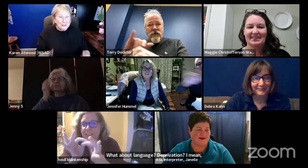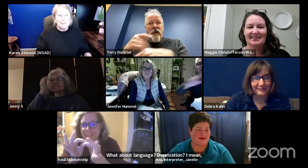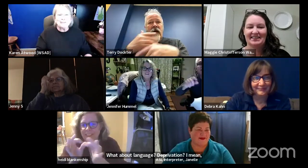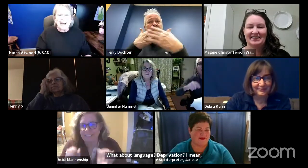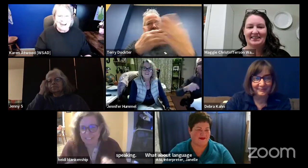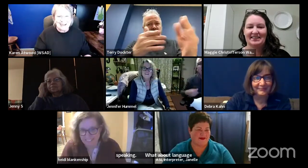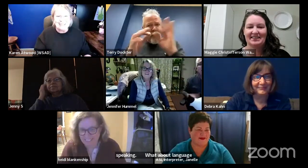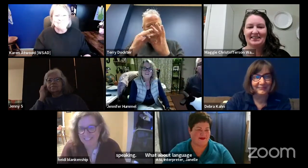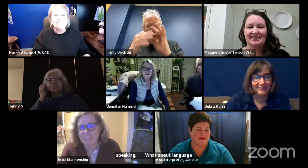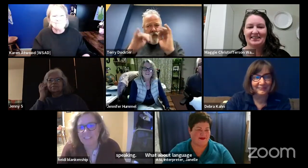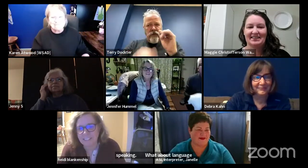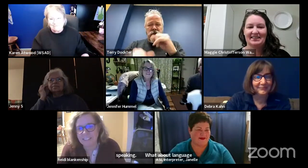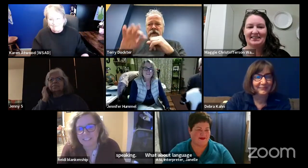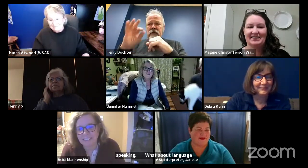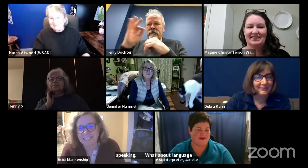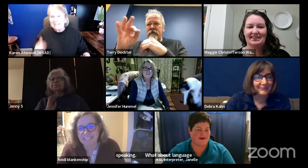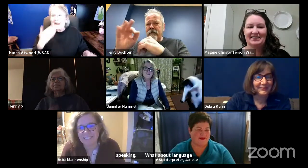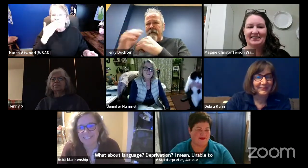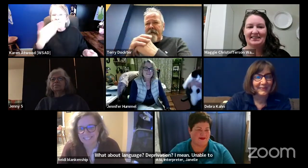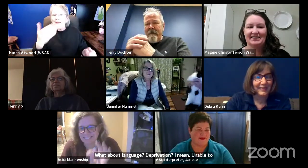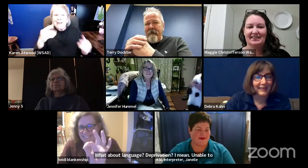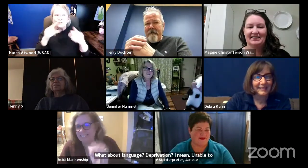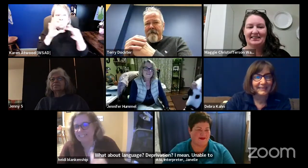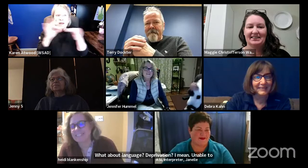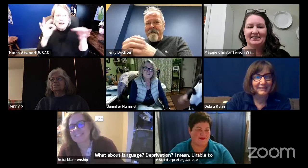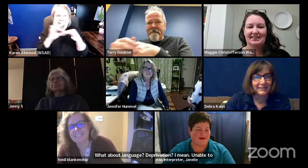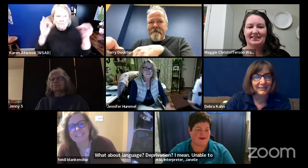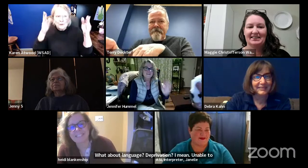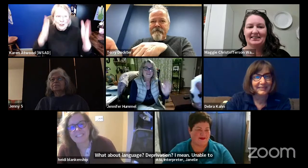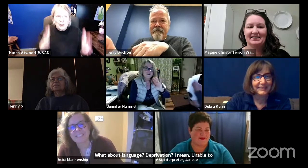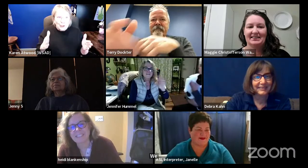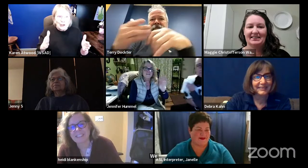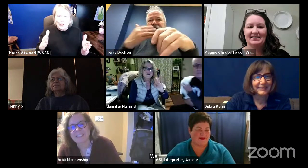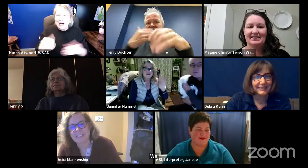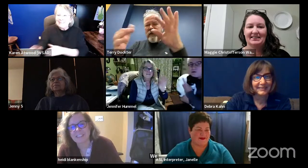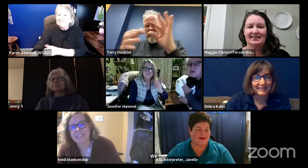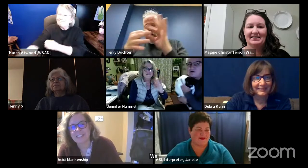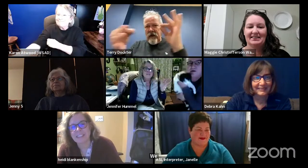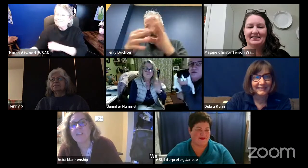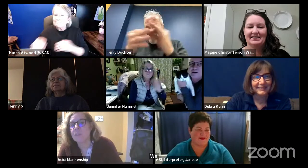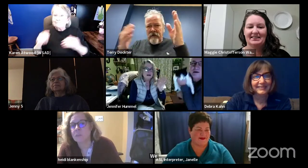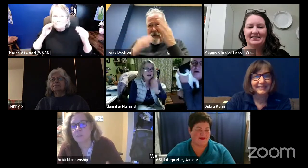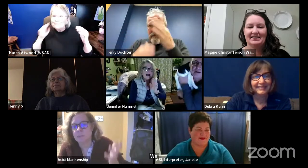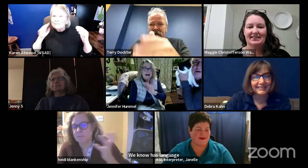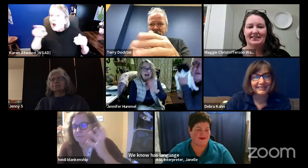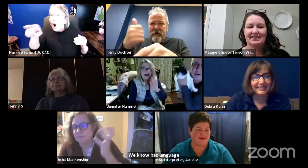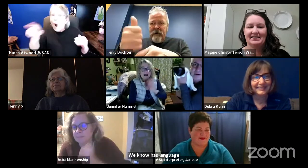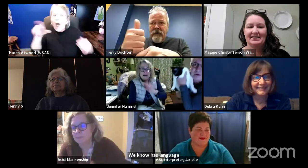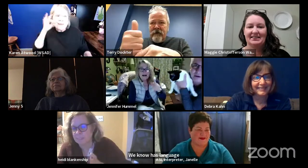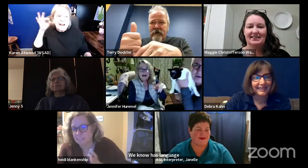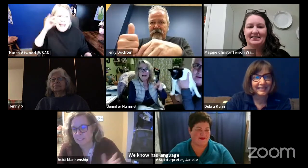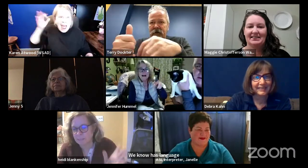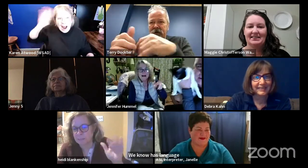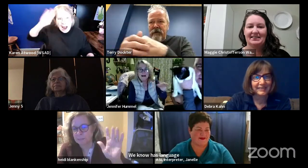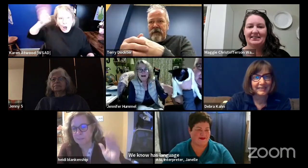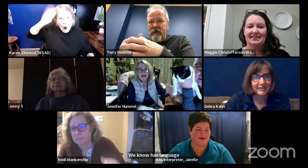well. Thank you to our DIs. And thank you to our captioner who's out there